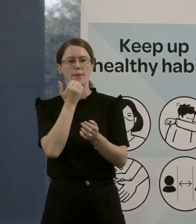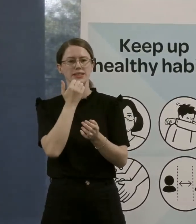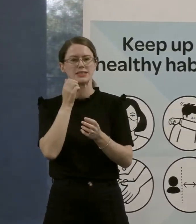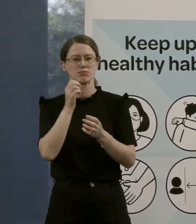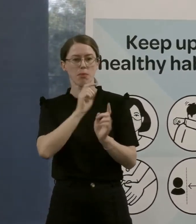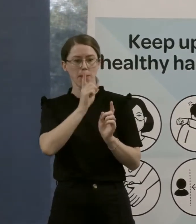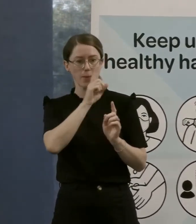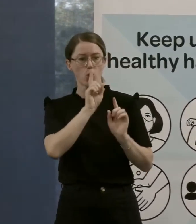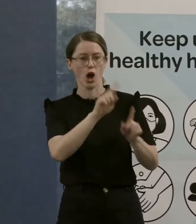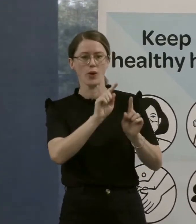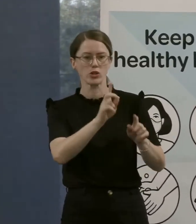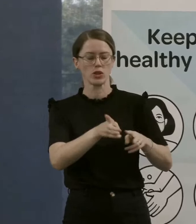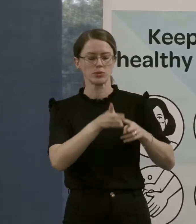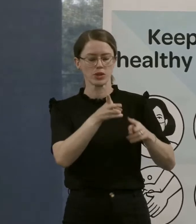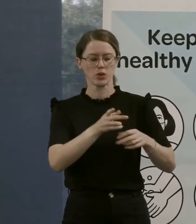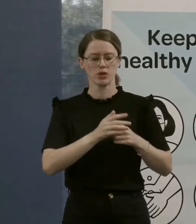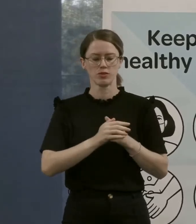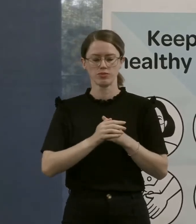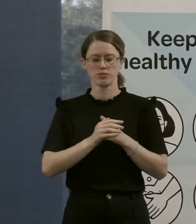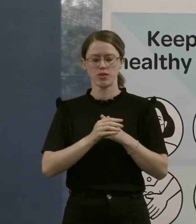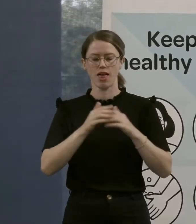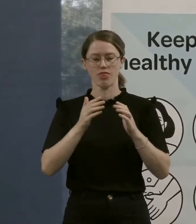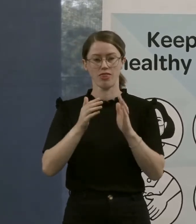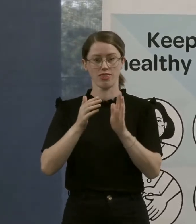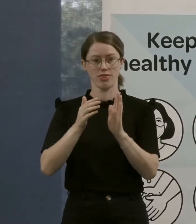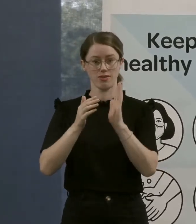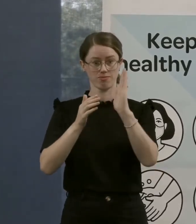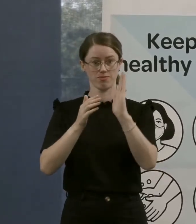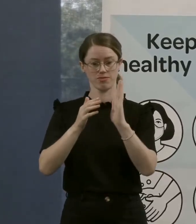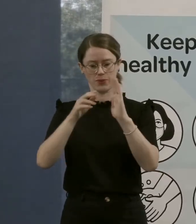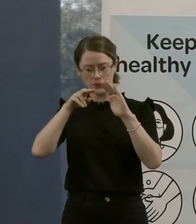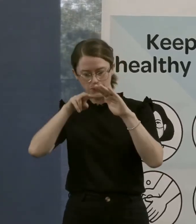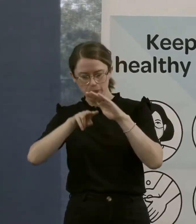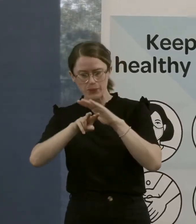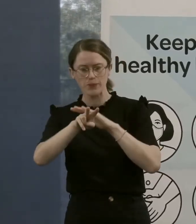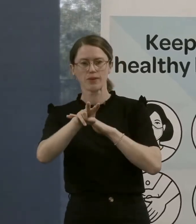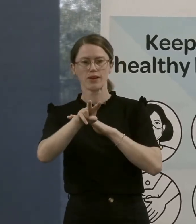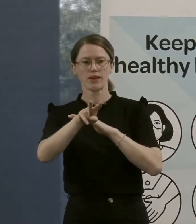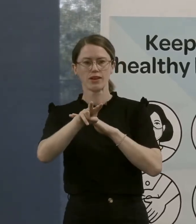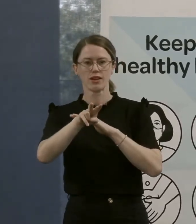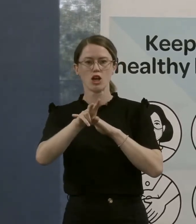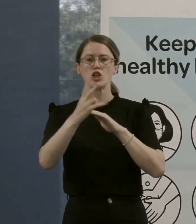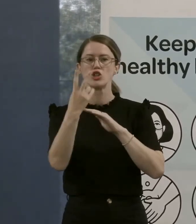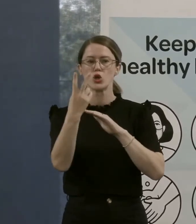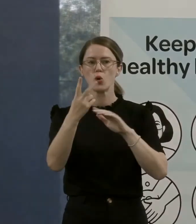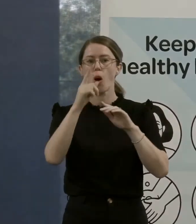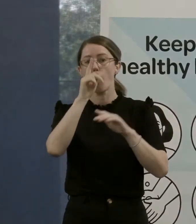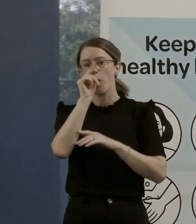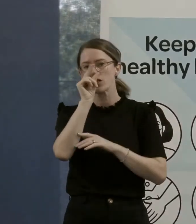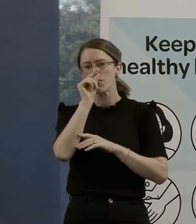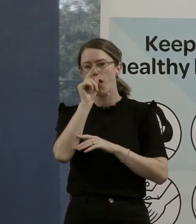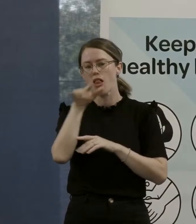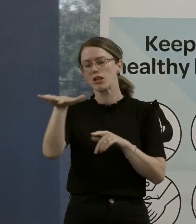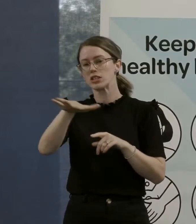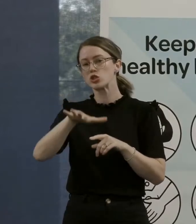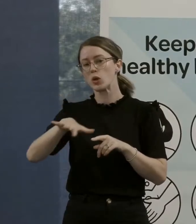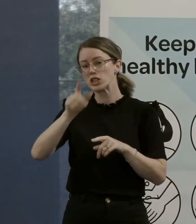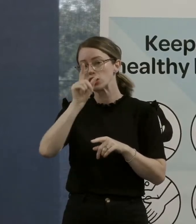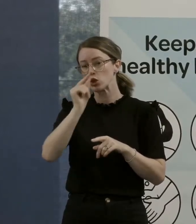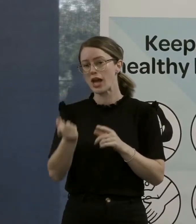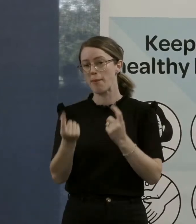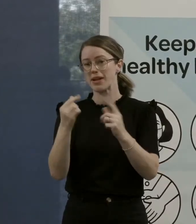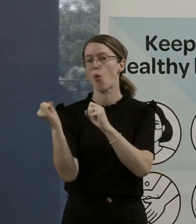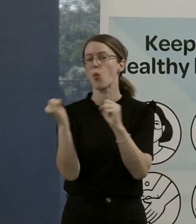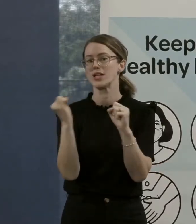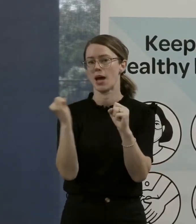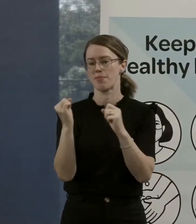that has mapped. And then it's looking forward to 2 scenarios that our modelling suggests could happen through